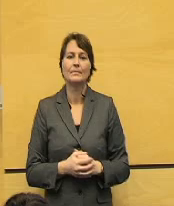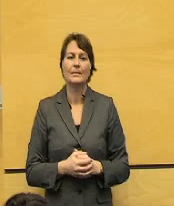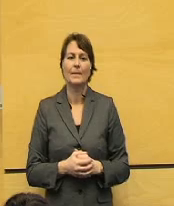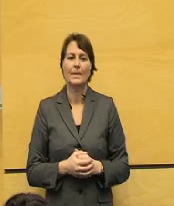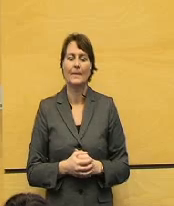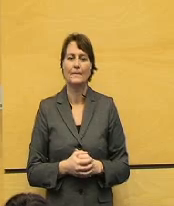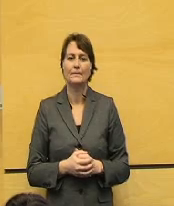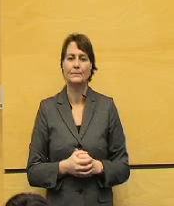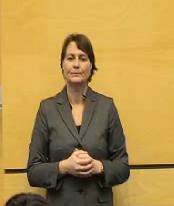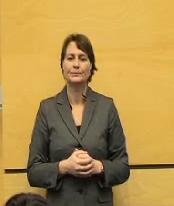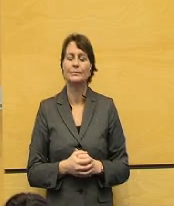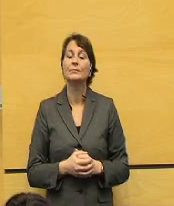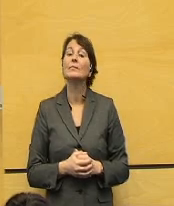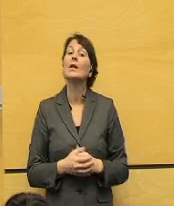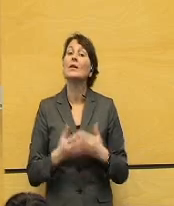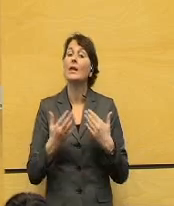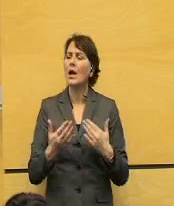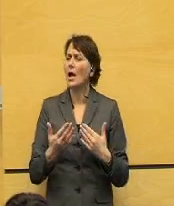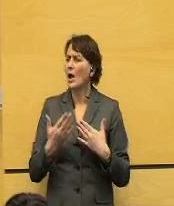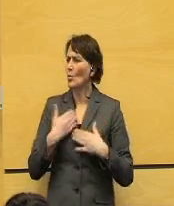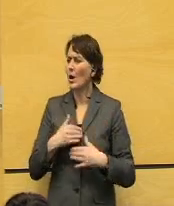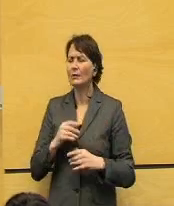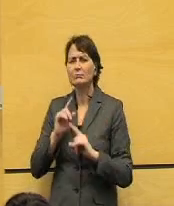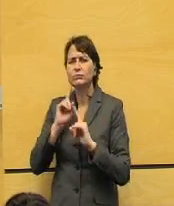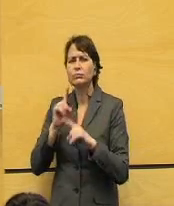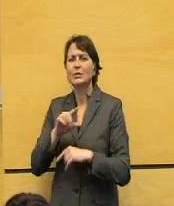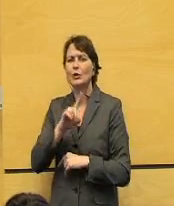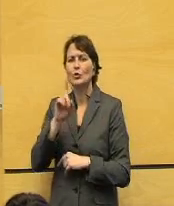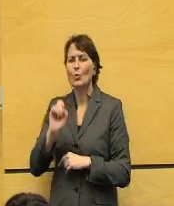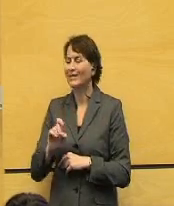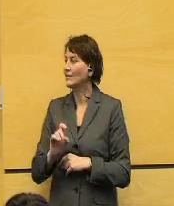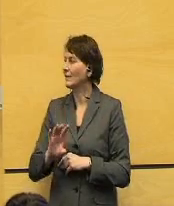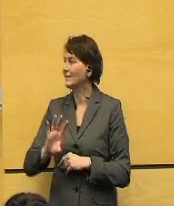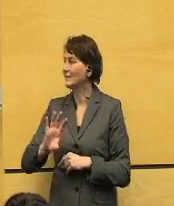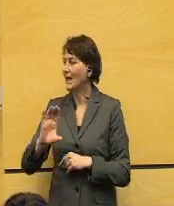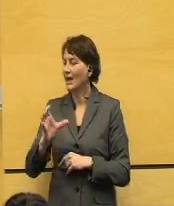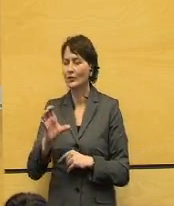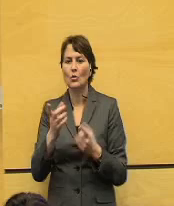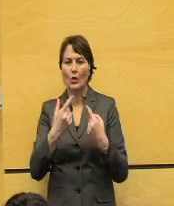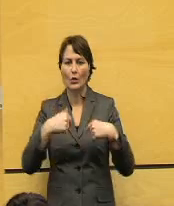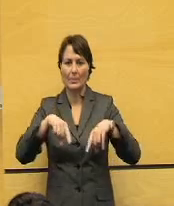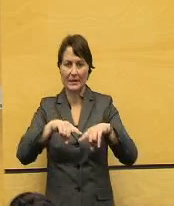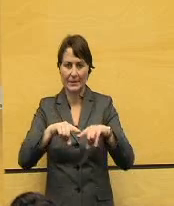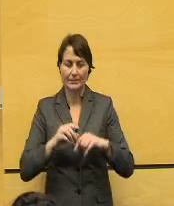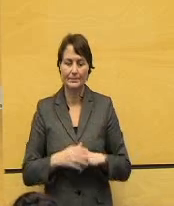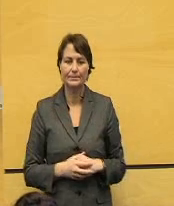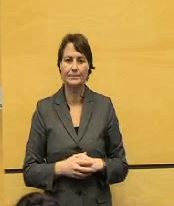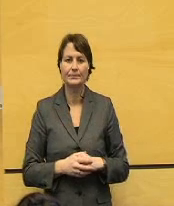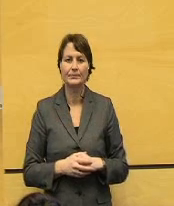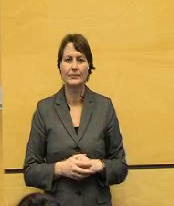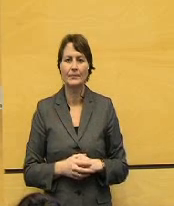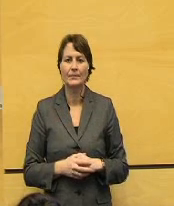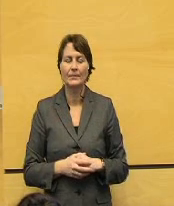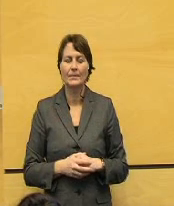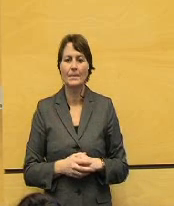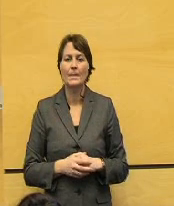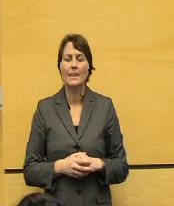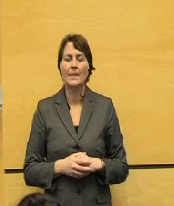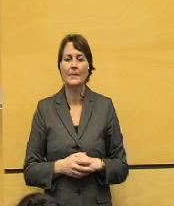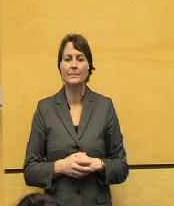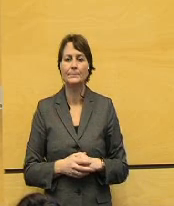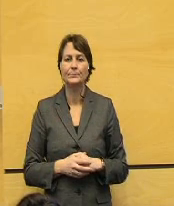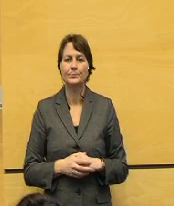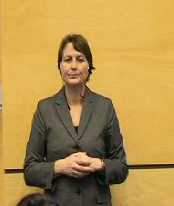Now I wish to respond to the question on the National Committee. The National Committee on Empowerment of Persons